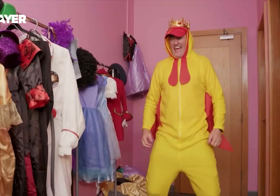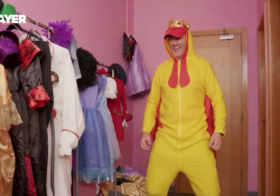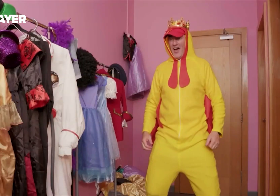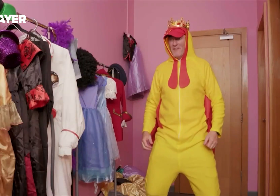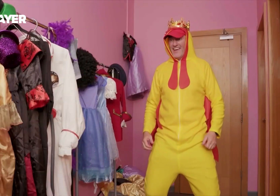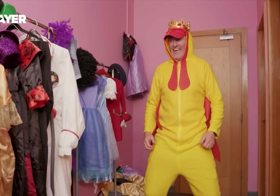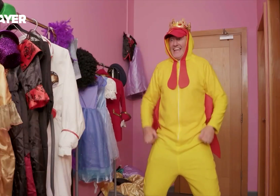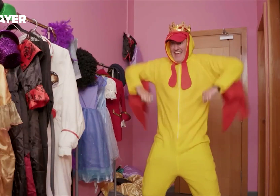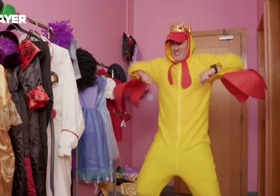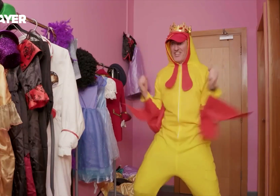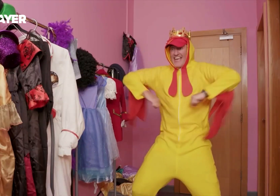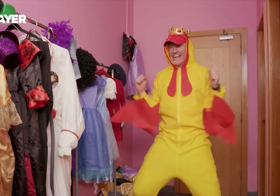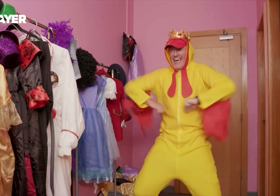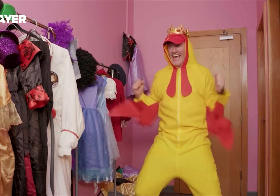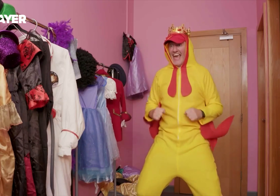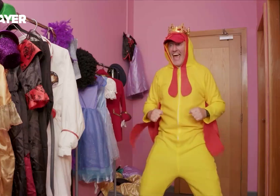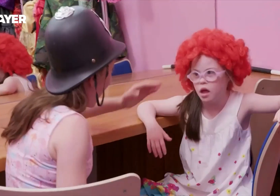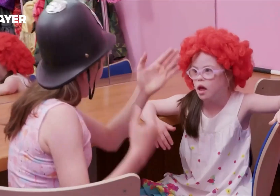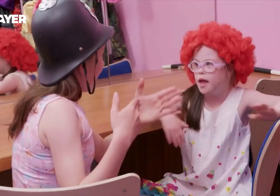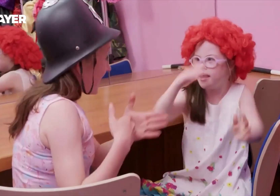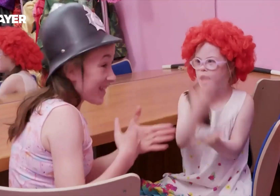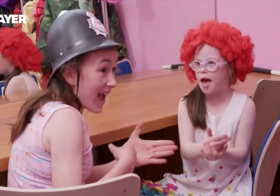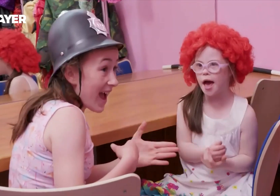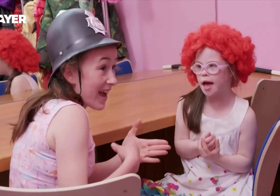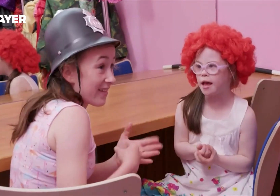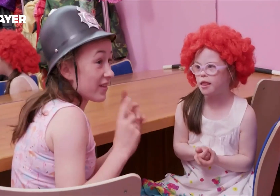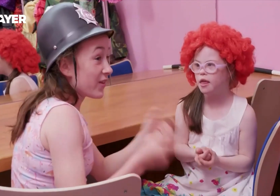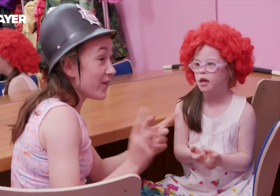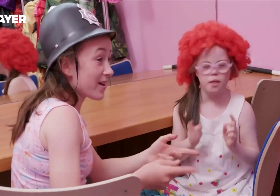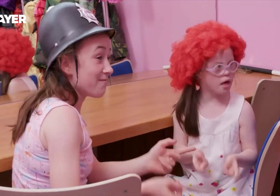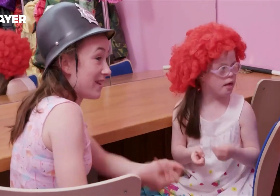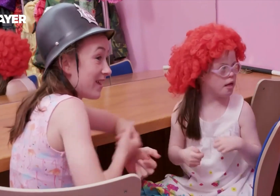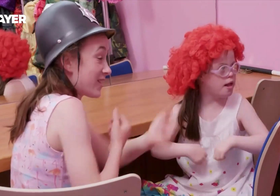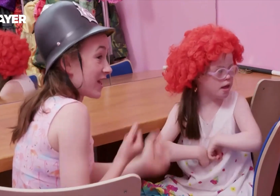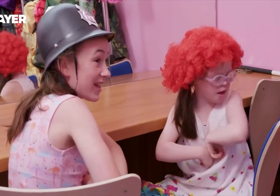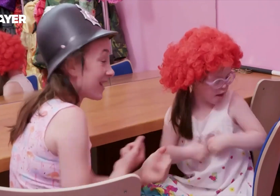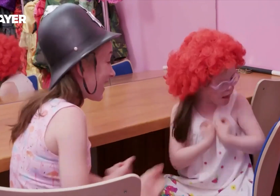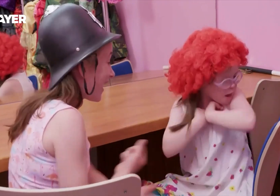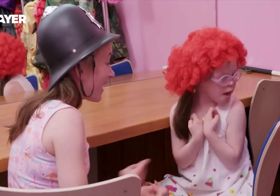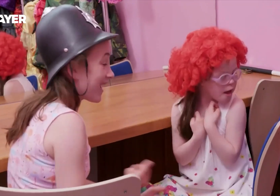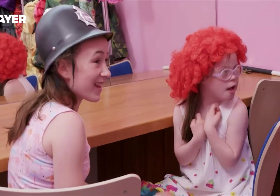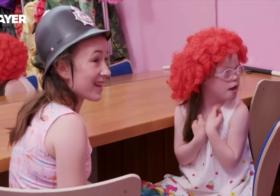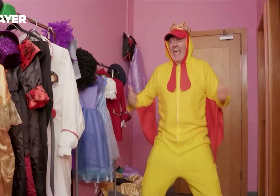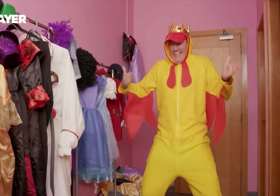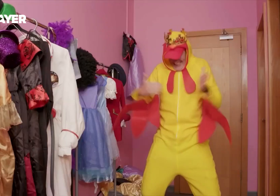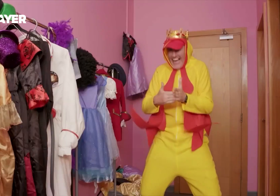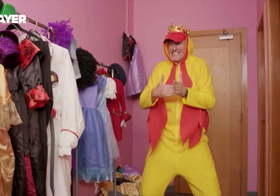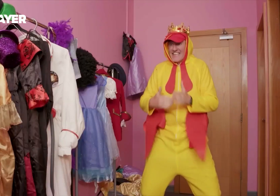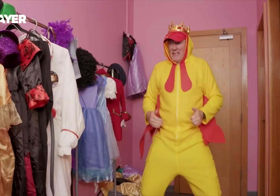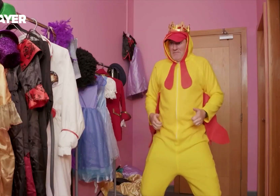Can I be the Chicken King? Yes! You can be the Chicken King! Yes!